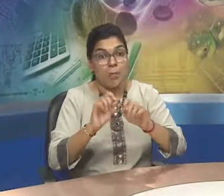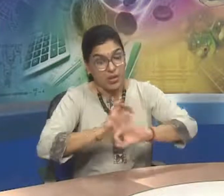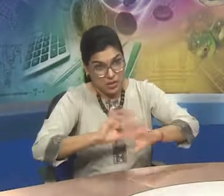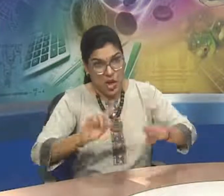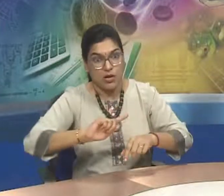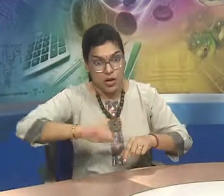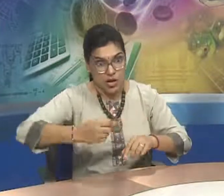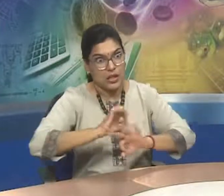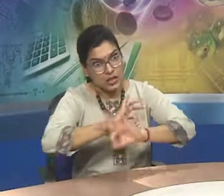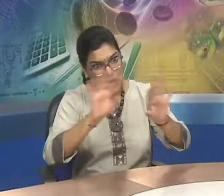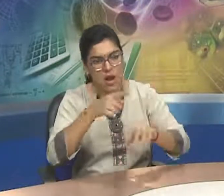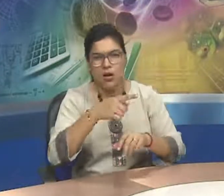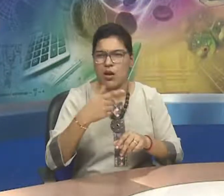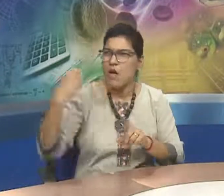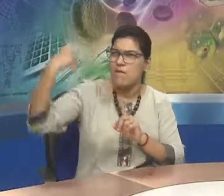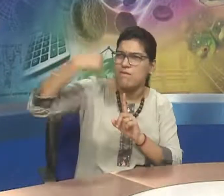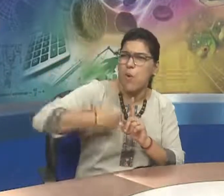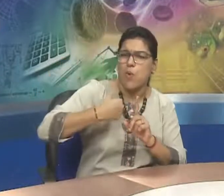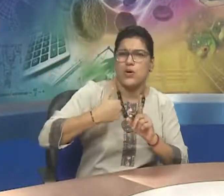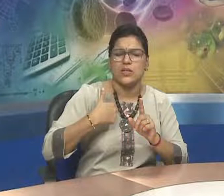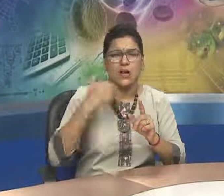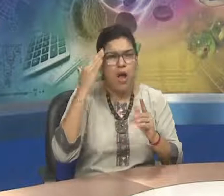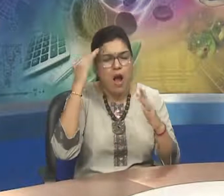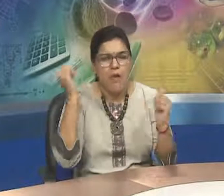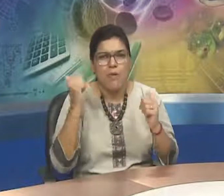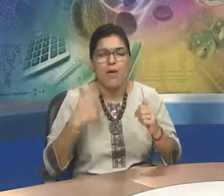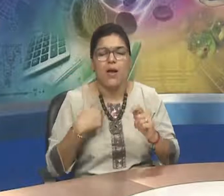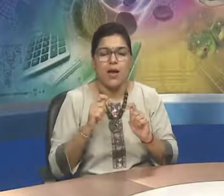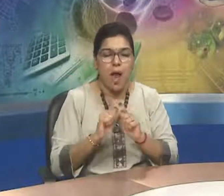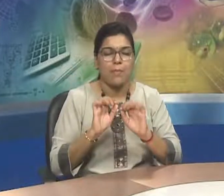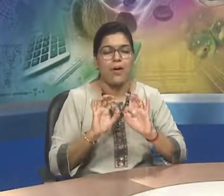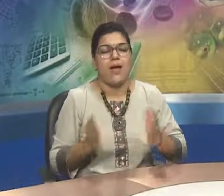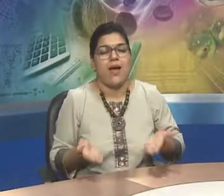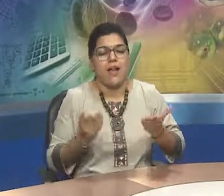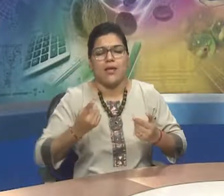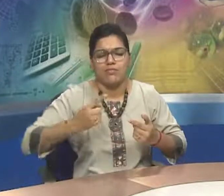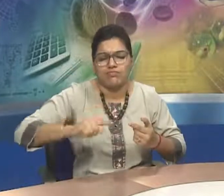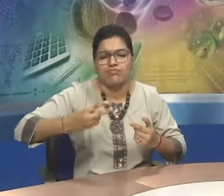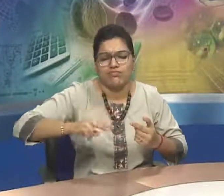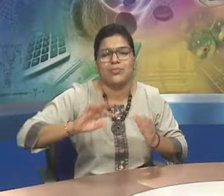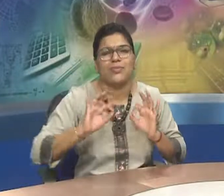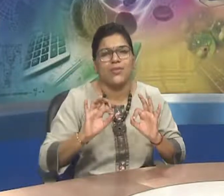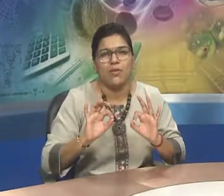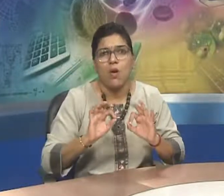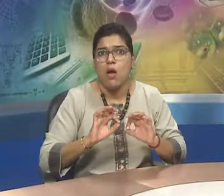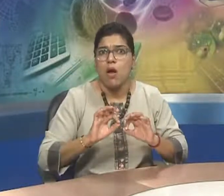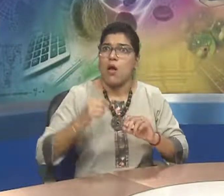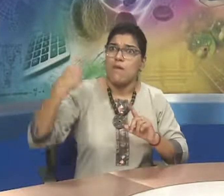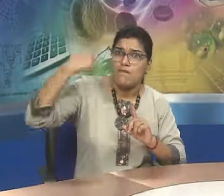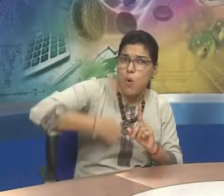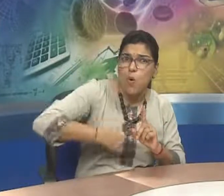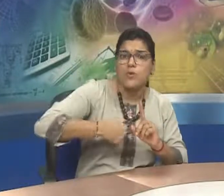or someone forces the person to go to job, that is